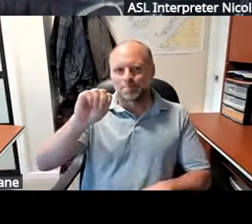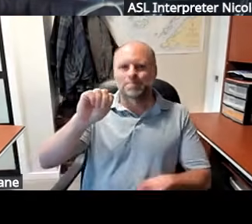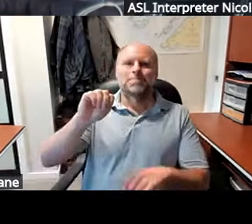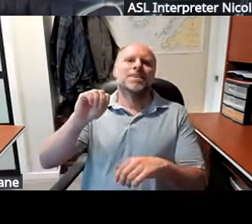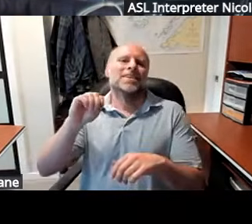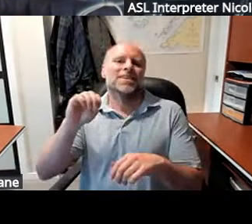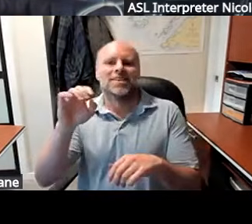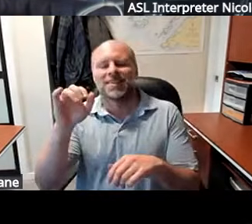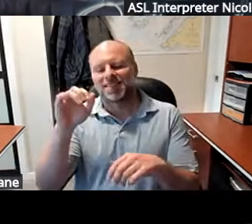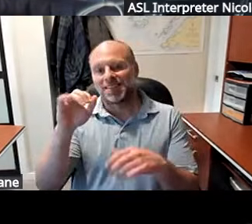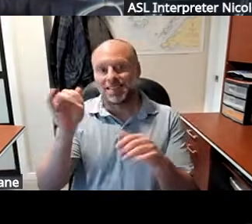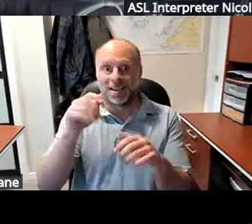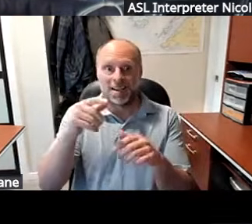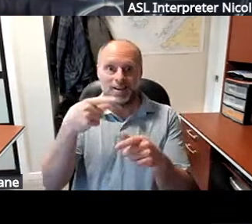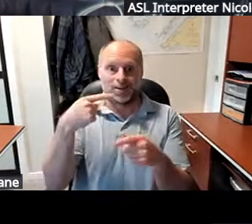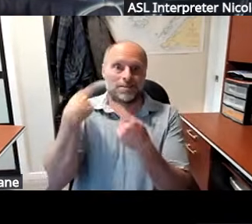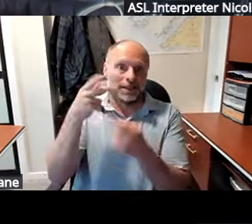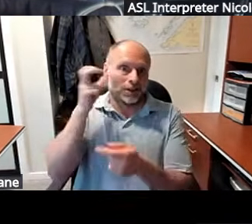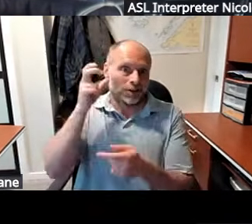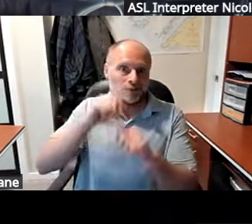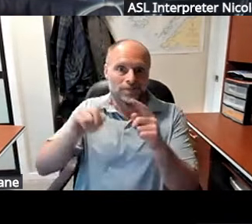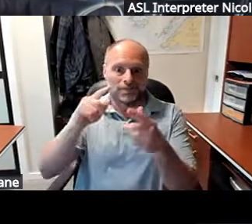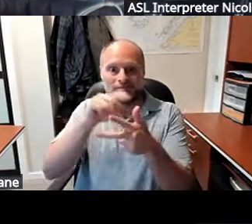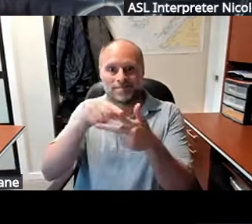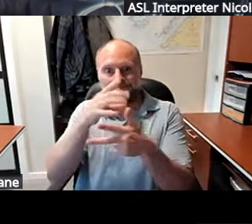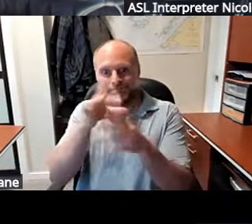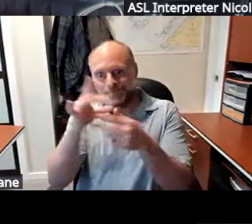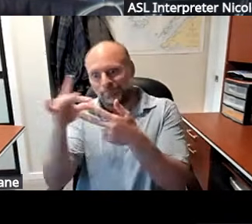Hi there. My name is Tim.